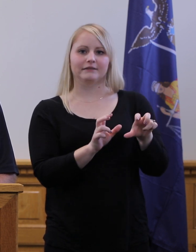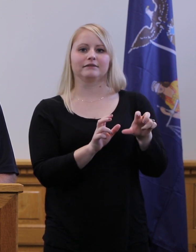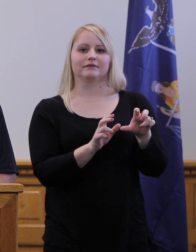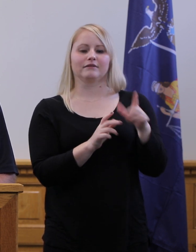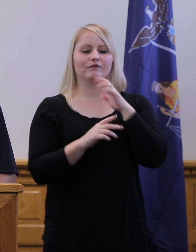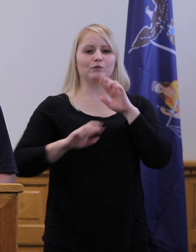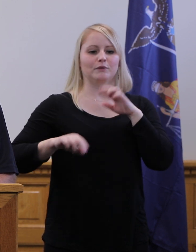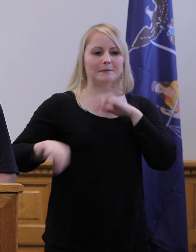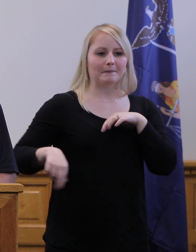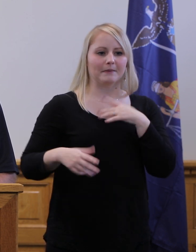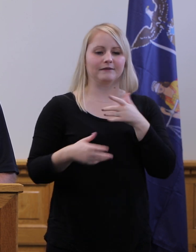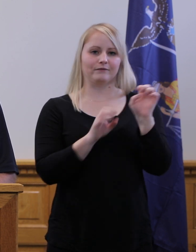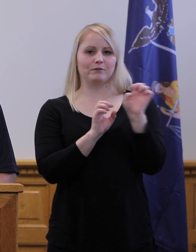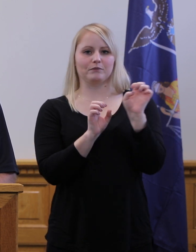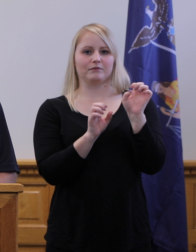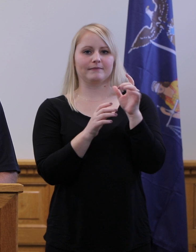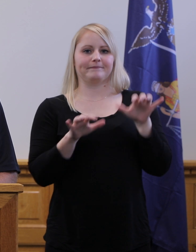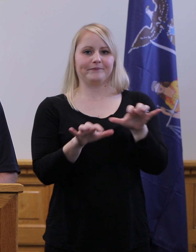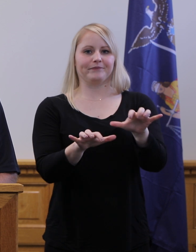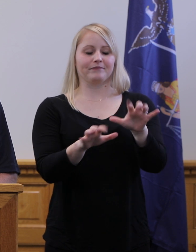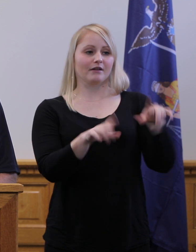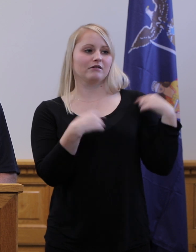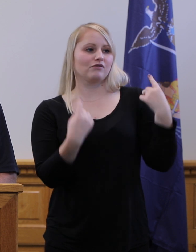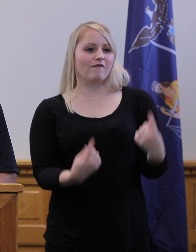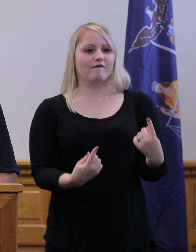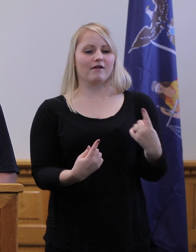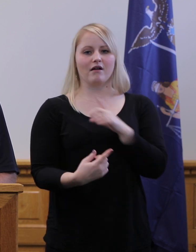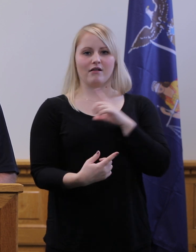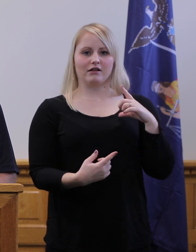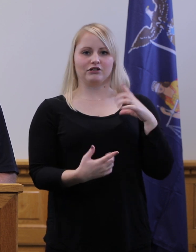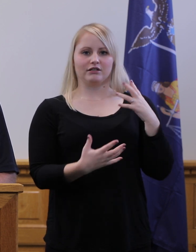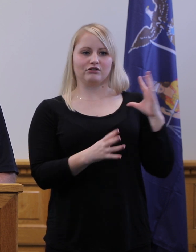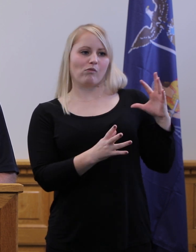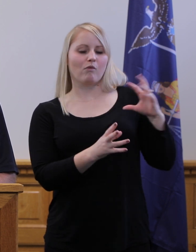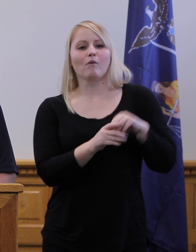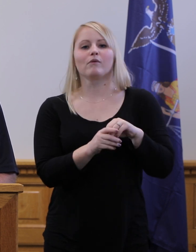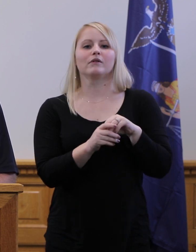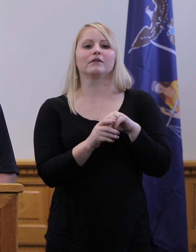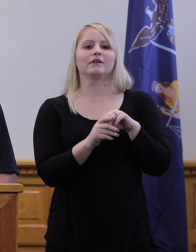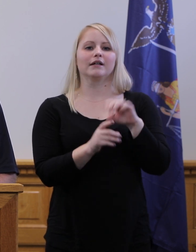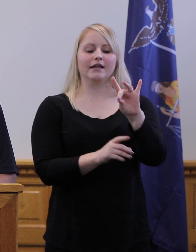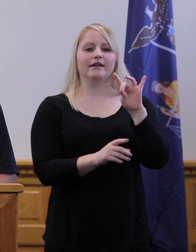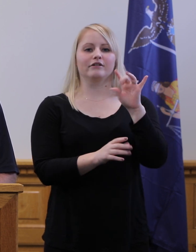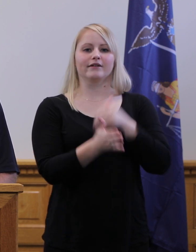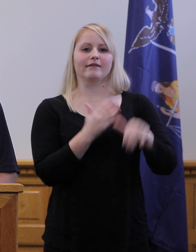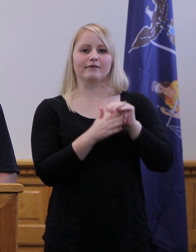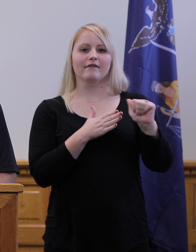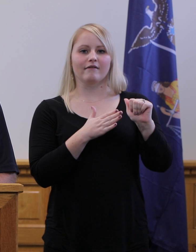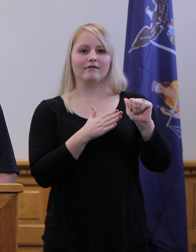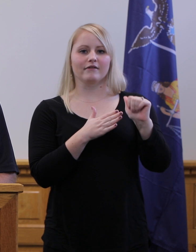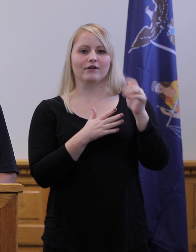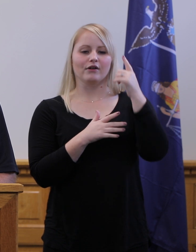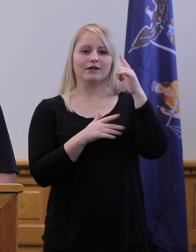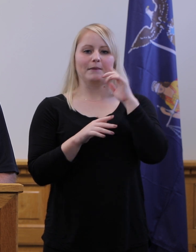response activities. So far, the legislature has allocated $800,000 to pay for COVID response. Most